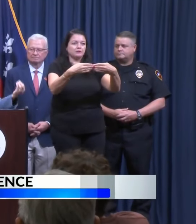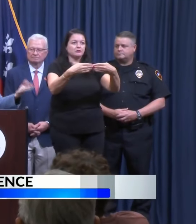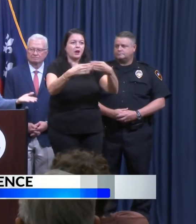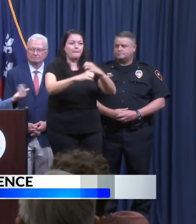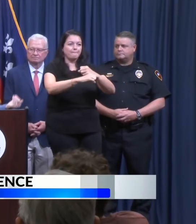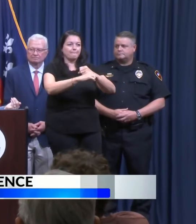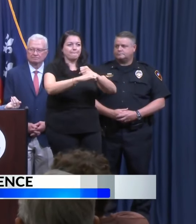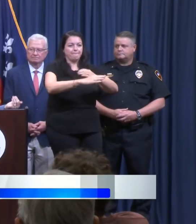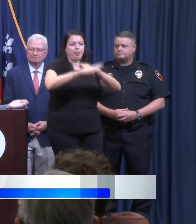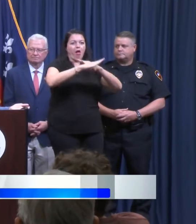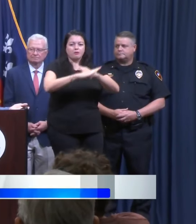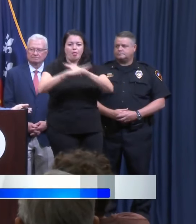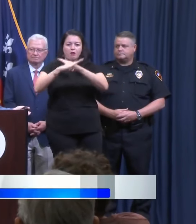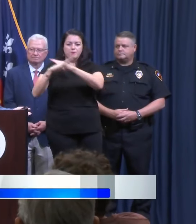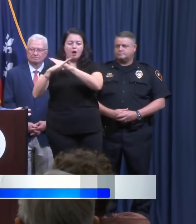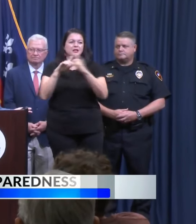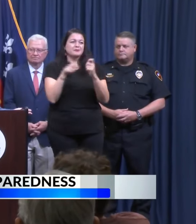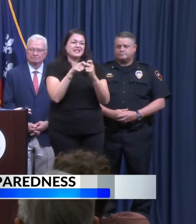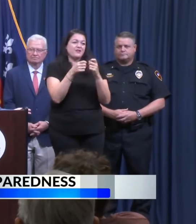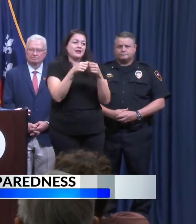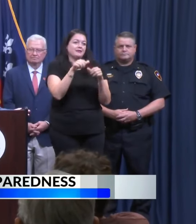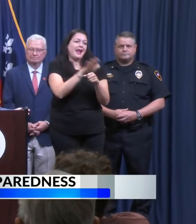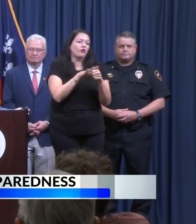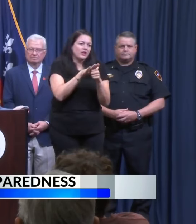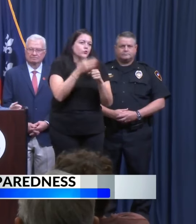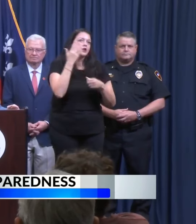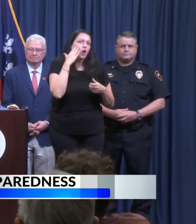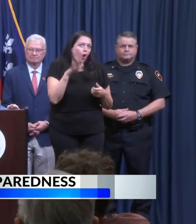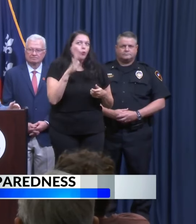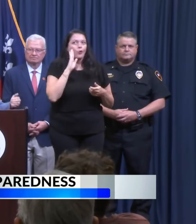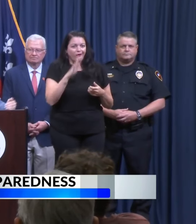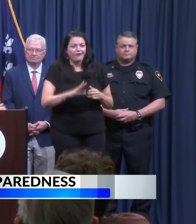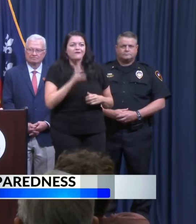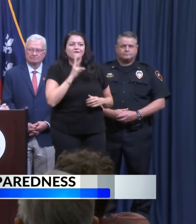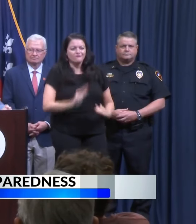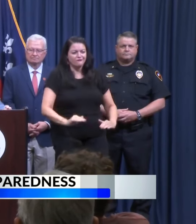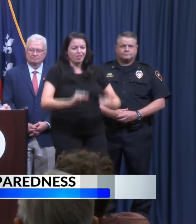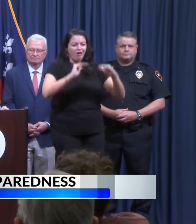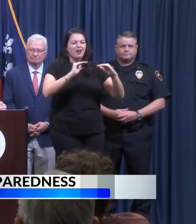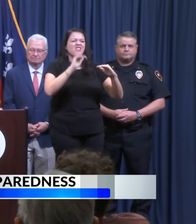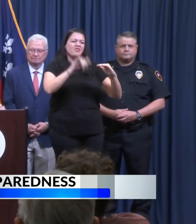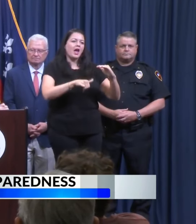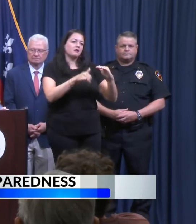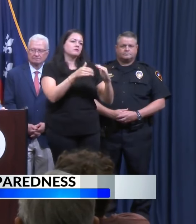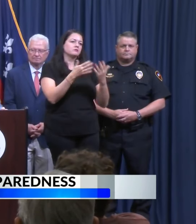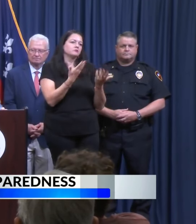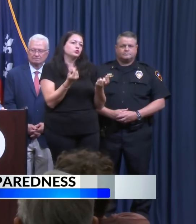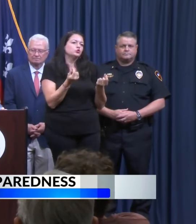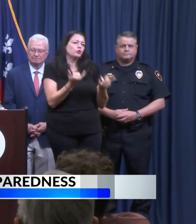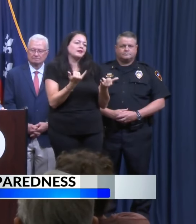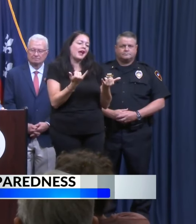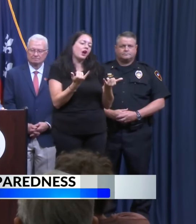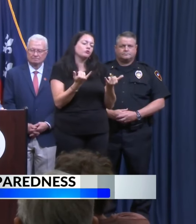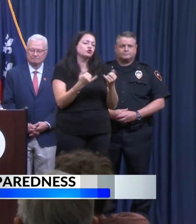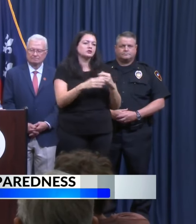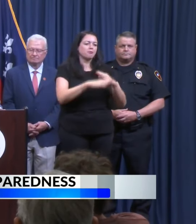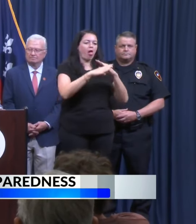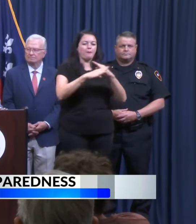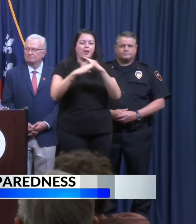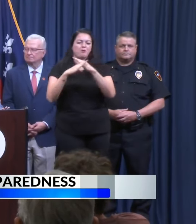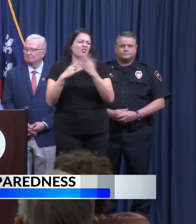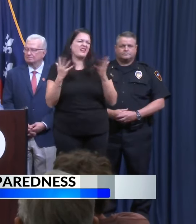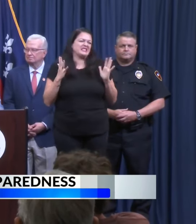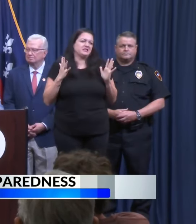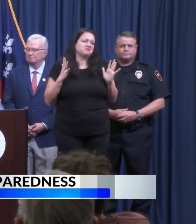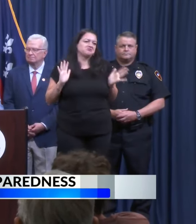barricades out to be barricaded, areas that we know typically flood. I think that is the preparation we're looking at this time. I cannot say